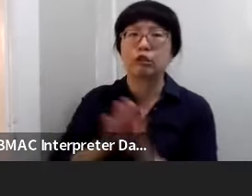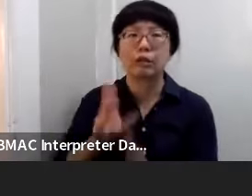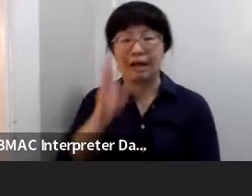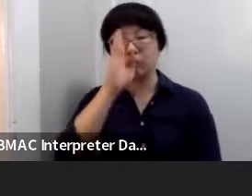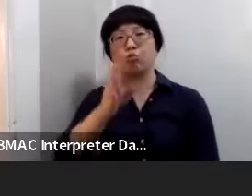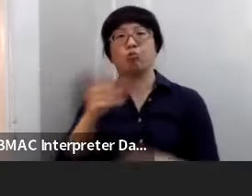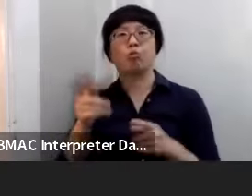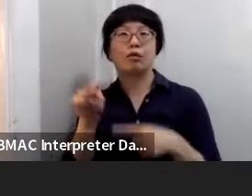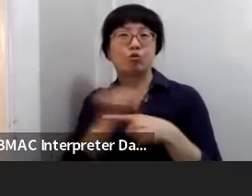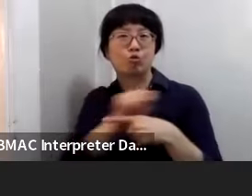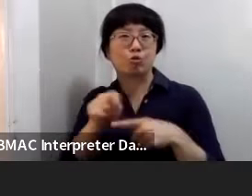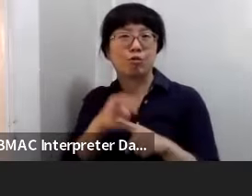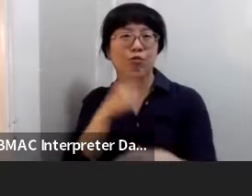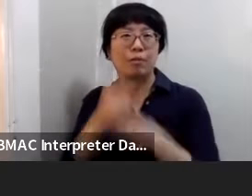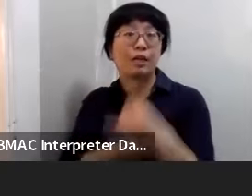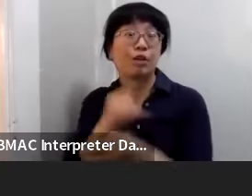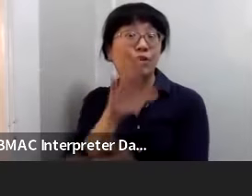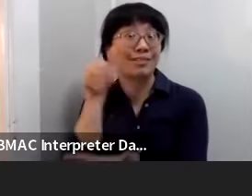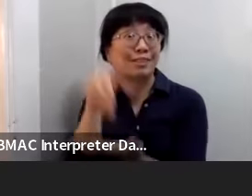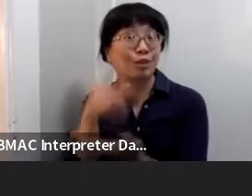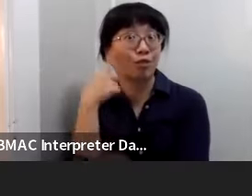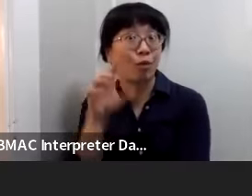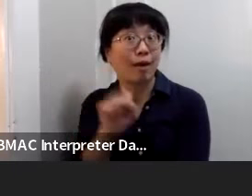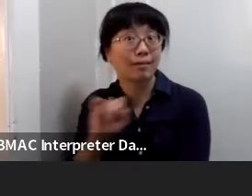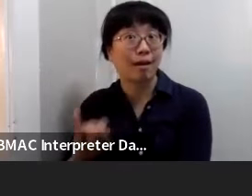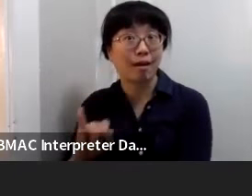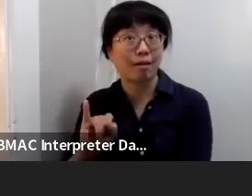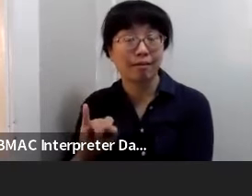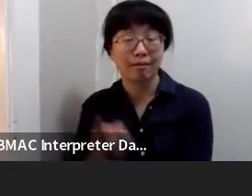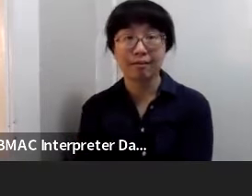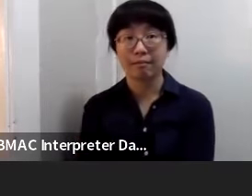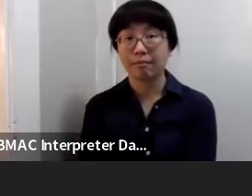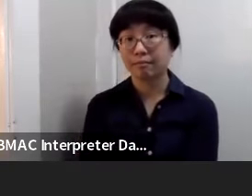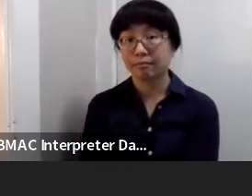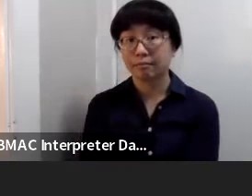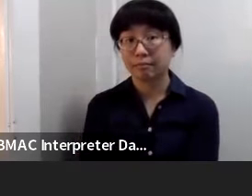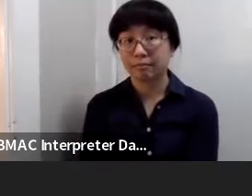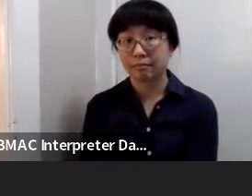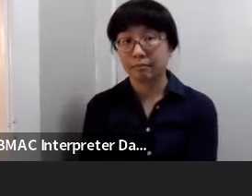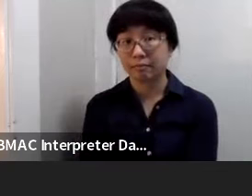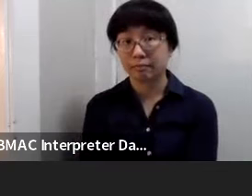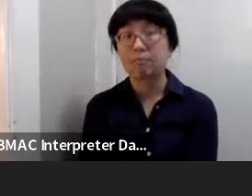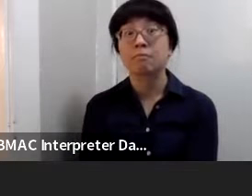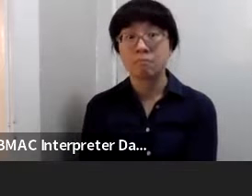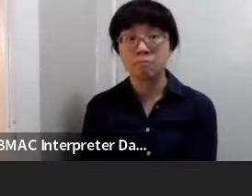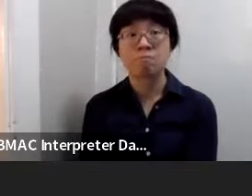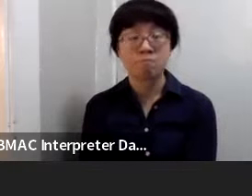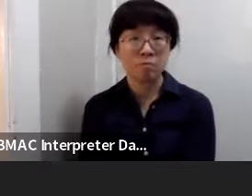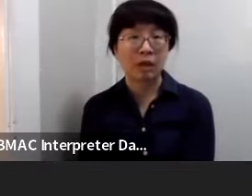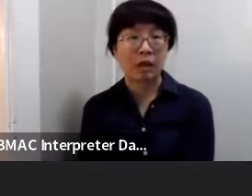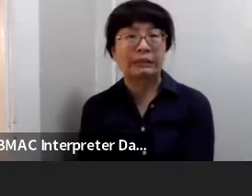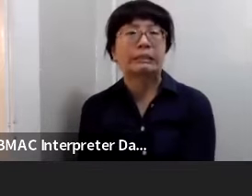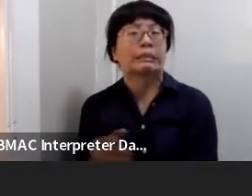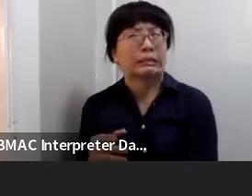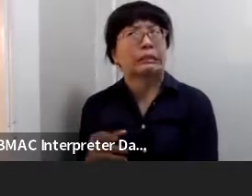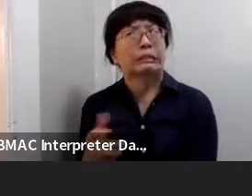from the International Center for SI. So on the last slide, I mentioned historically difficult courses. So